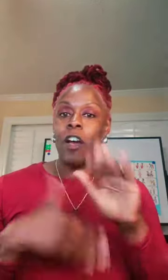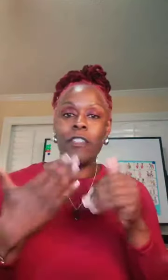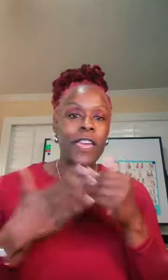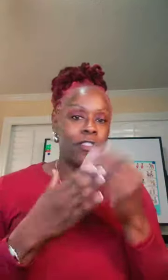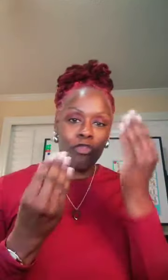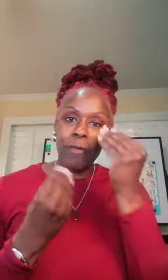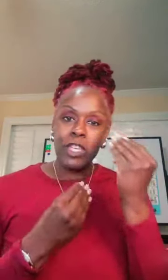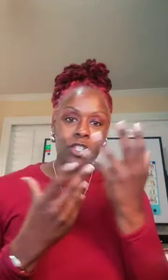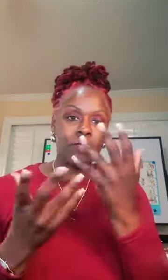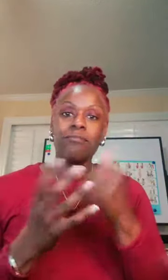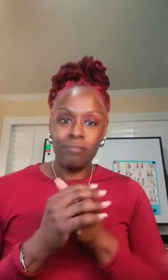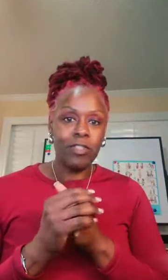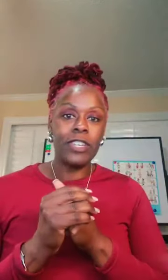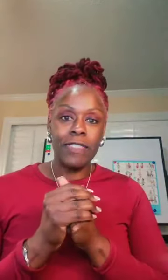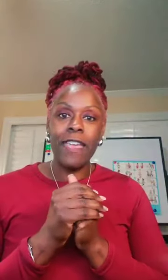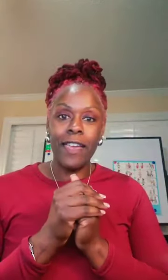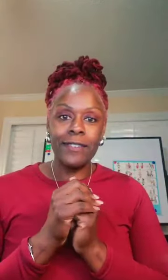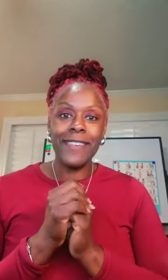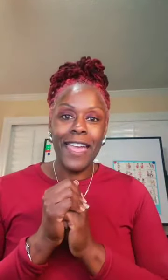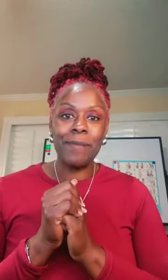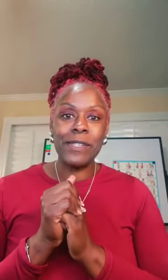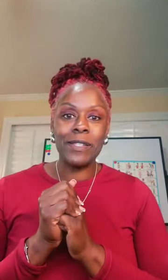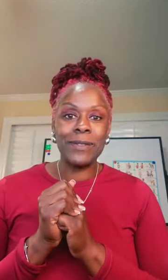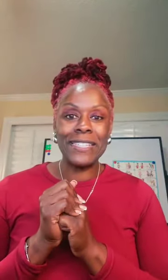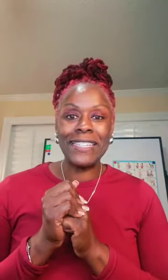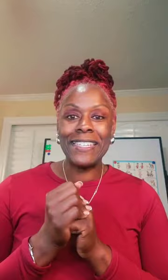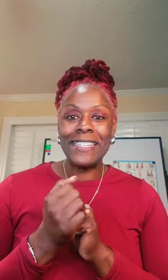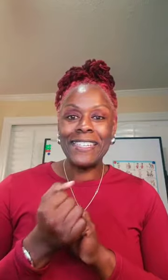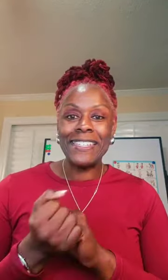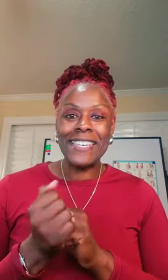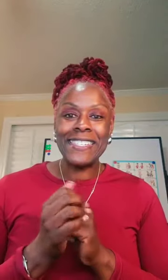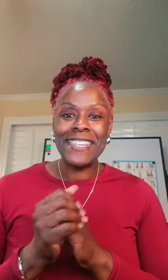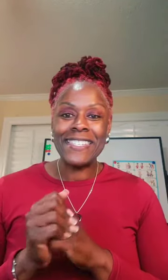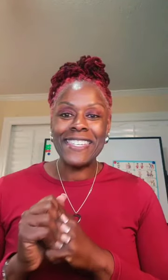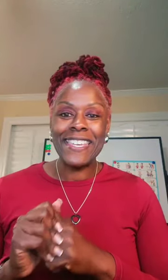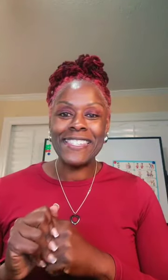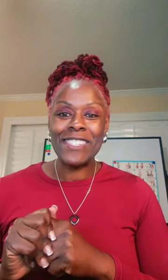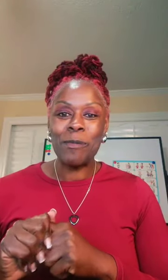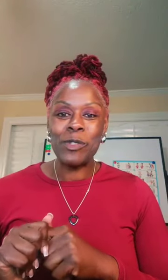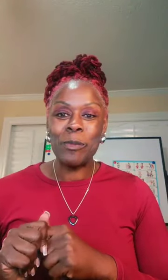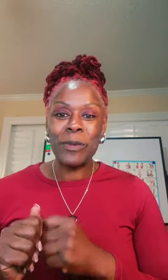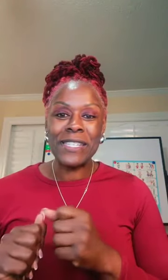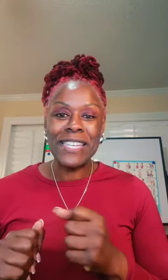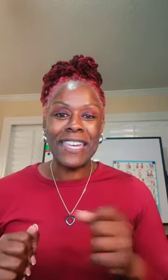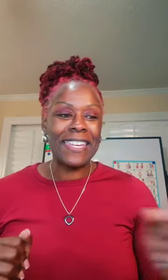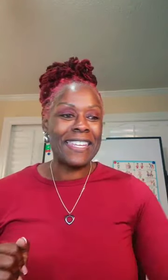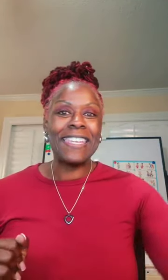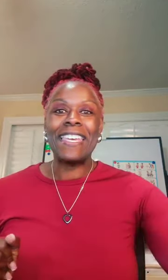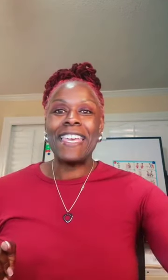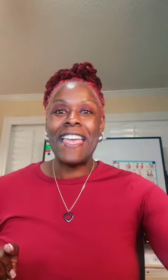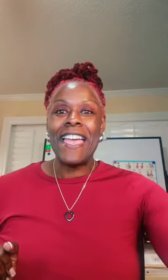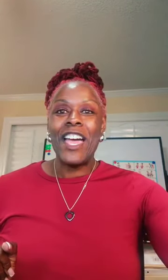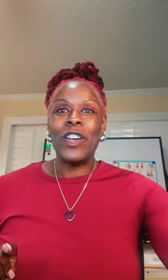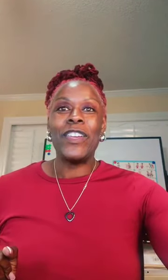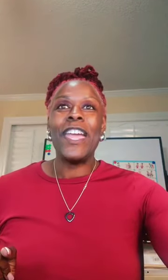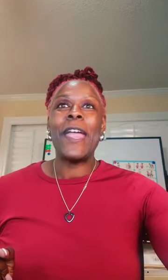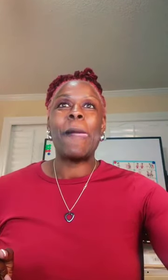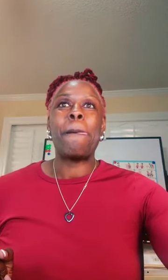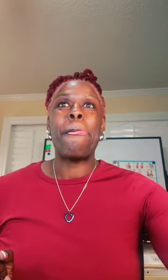that information. You'll get that. Absolutely. Yes, yes, yes. I'm super excited. Okay.